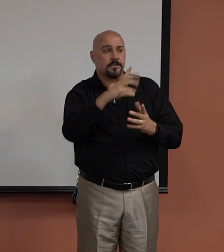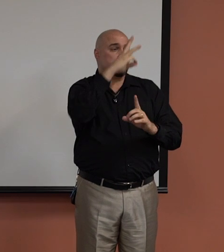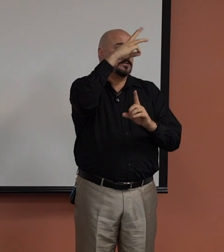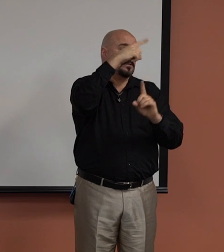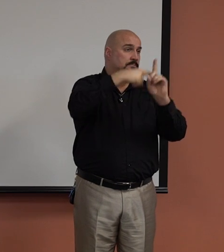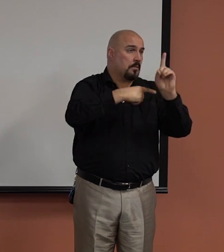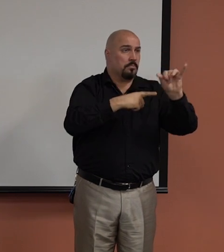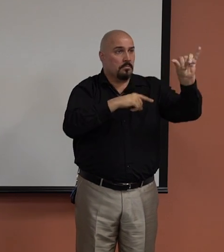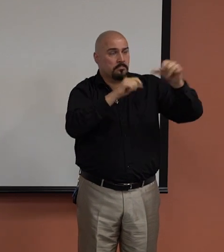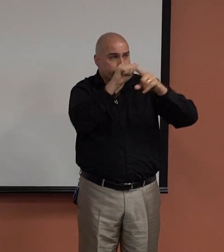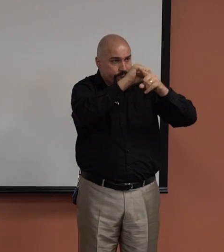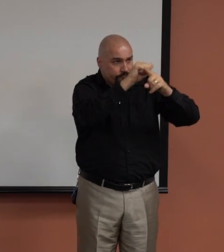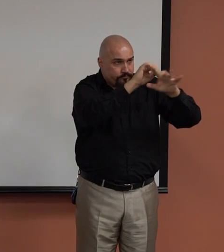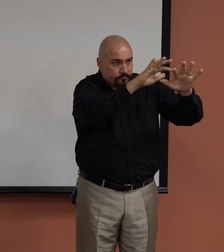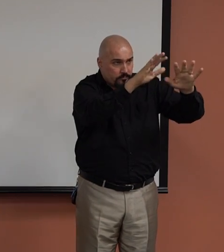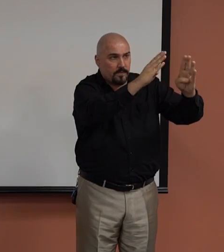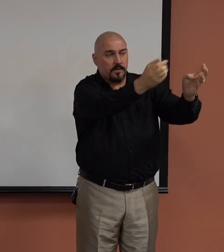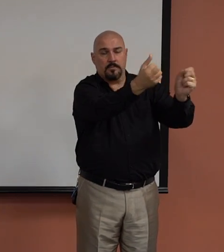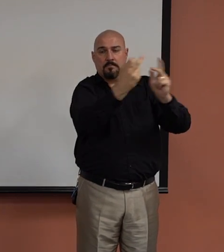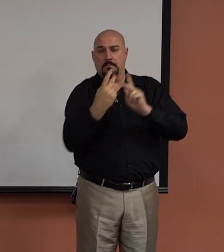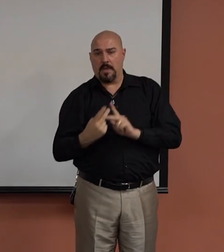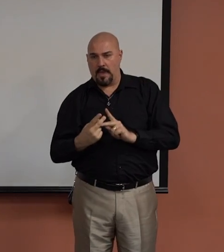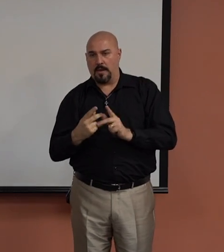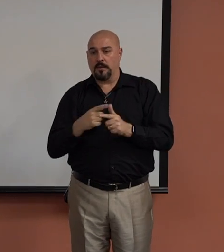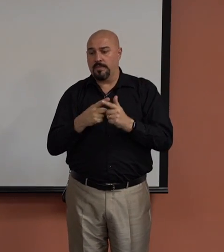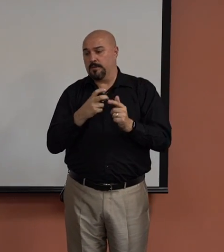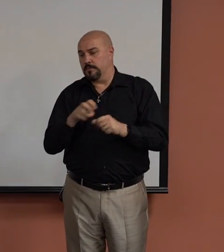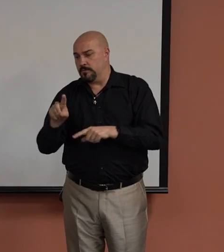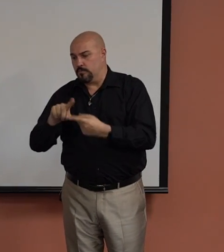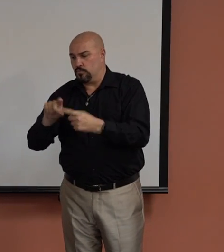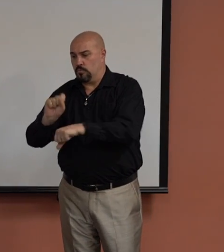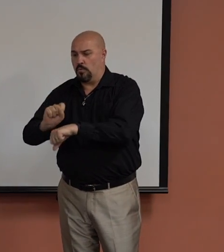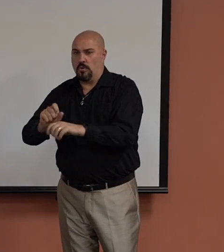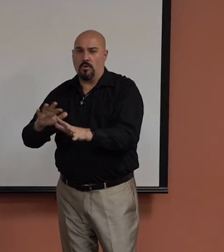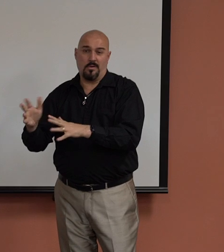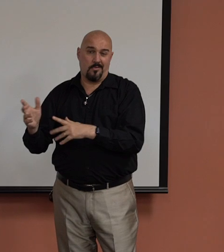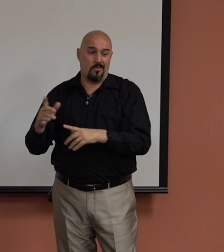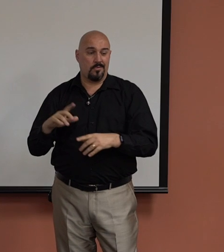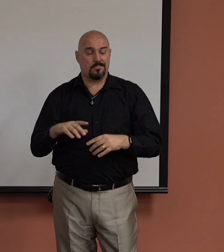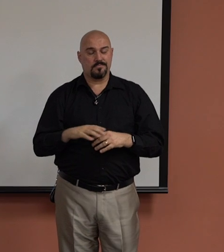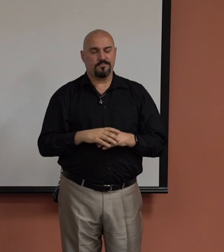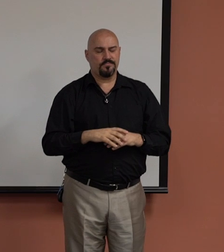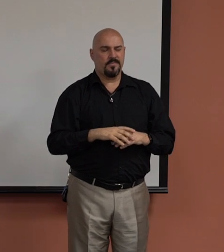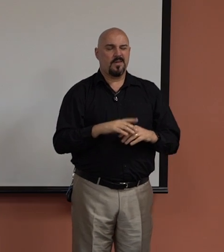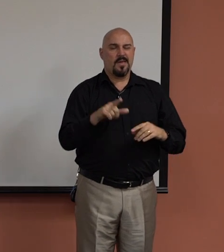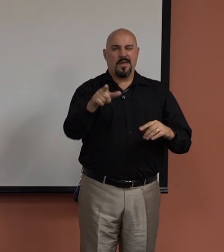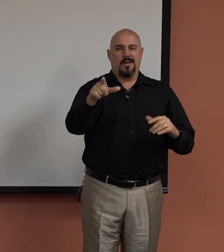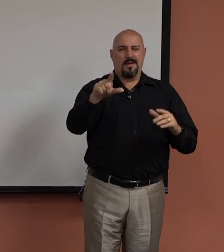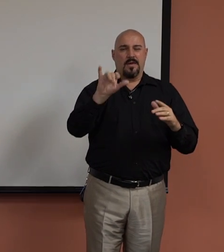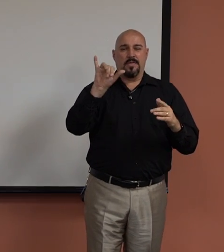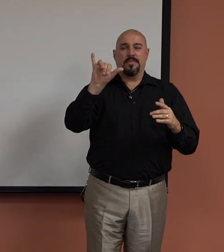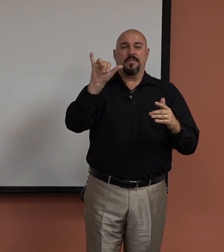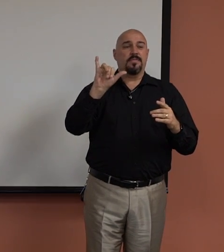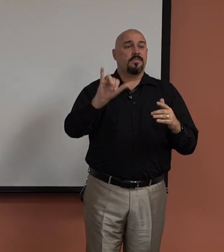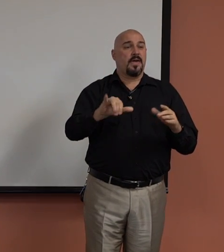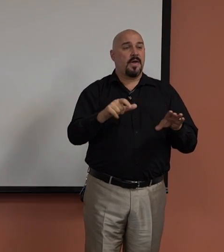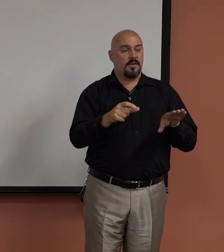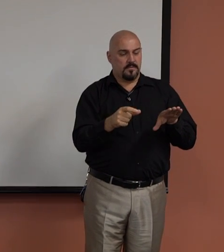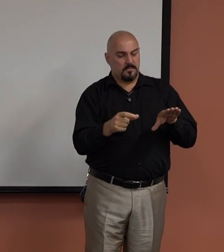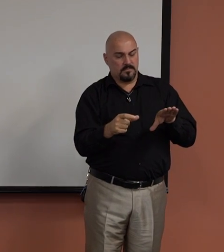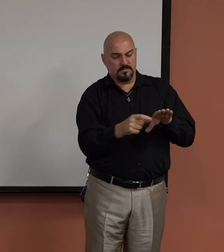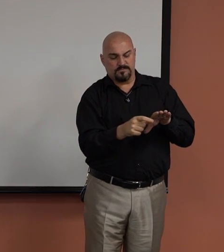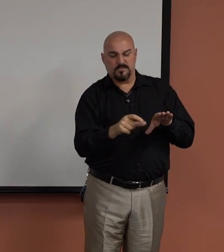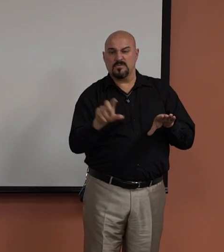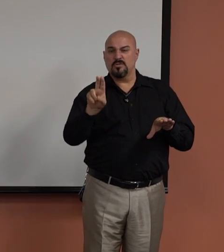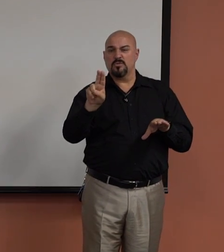situation. Now, I also have some resources in there, and we're going to go into it further in the different modules as far